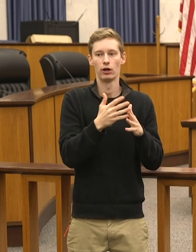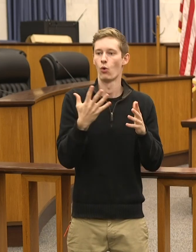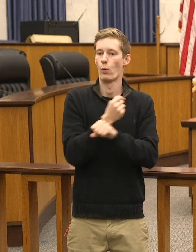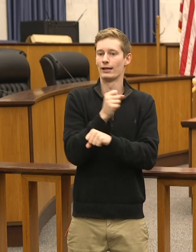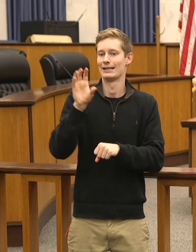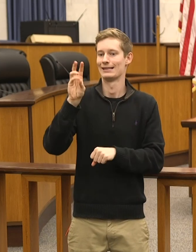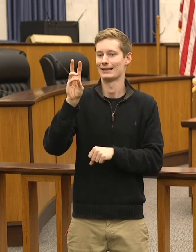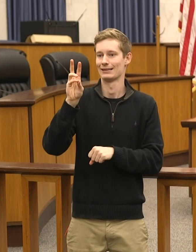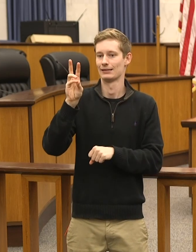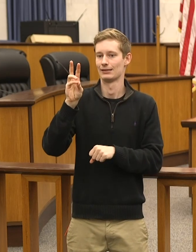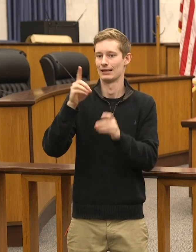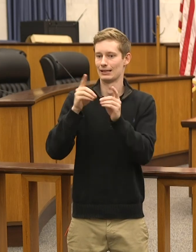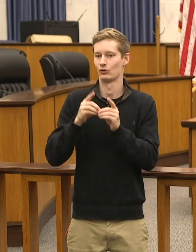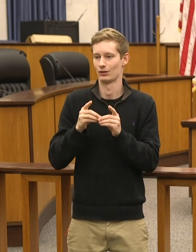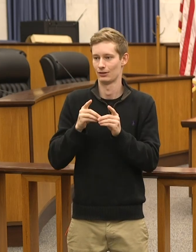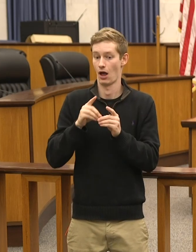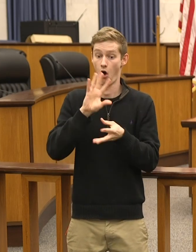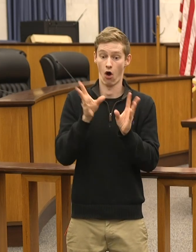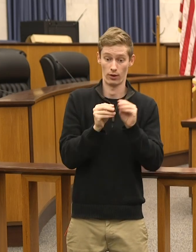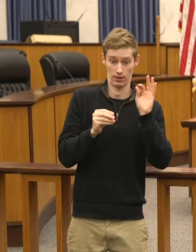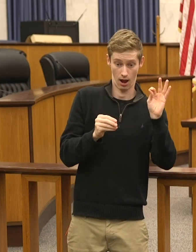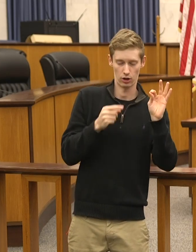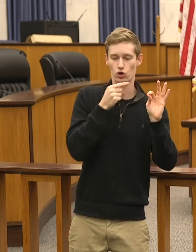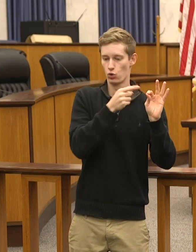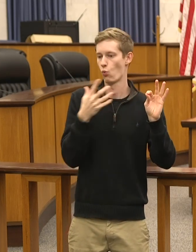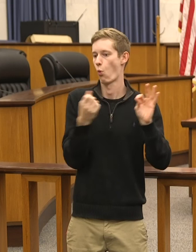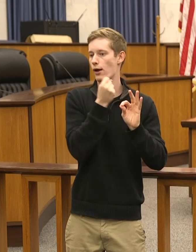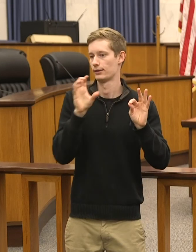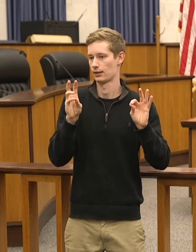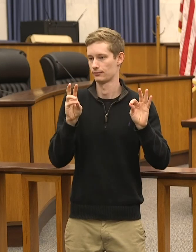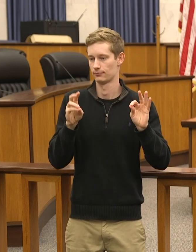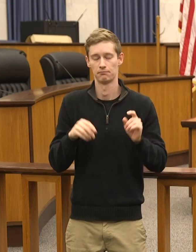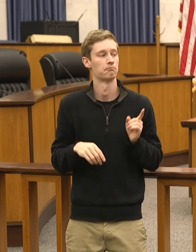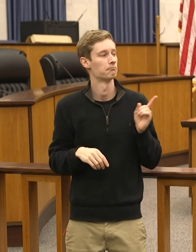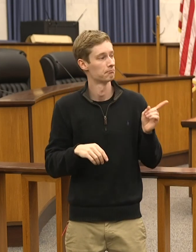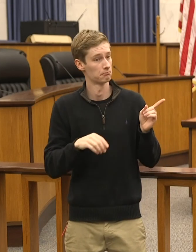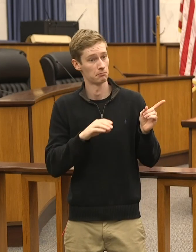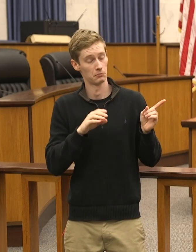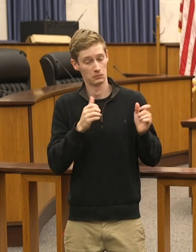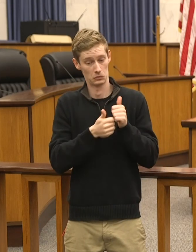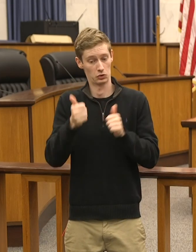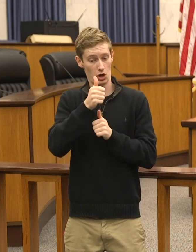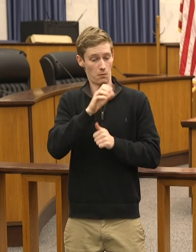The question is that the chairman of the electoral board said that we were up 6 of 9 districts.